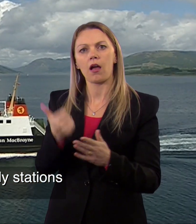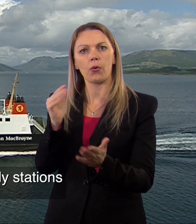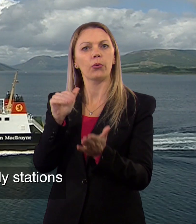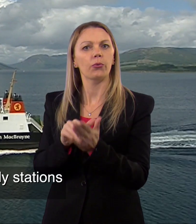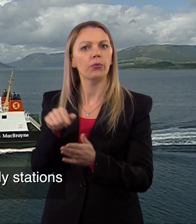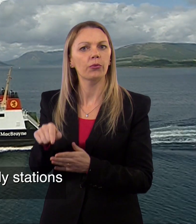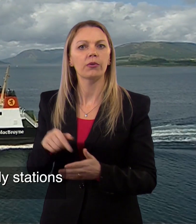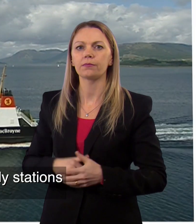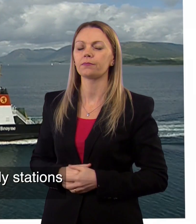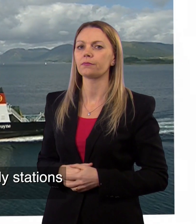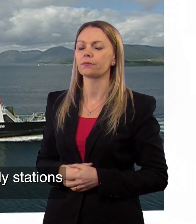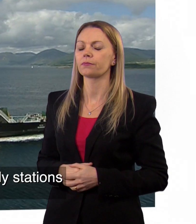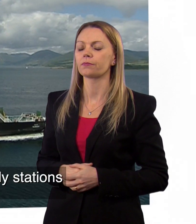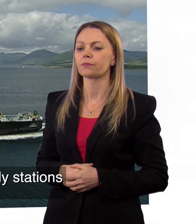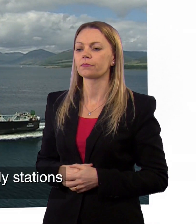there.